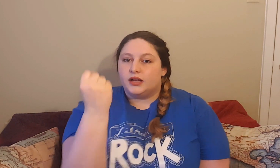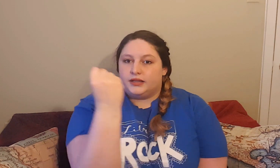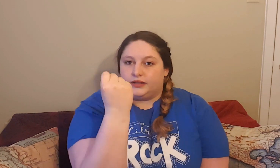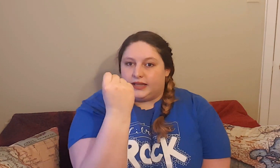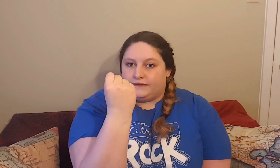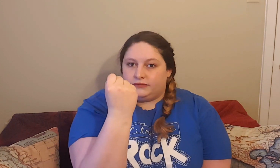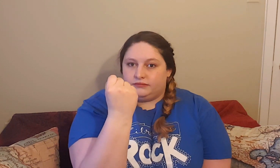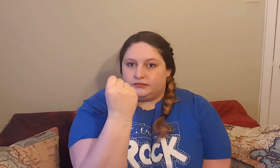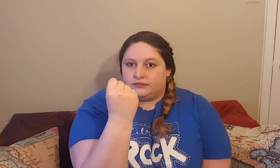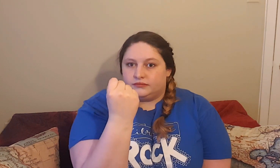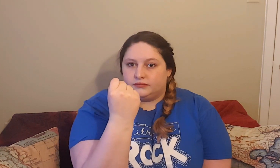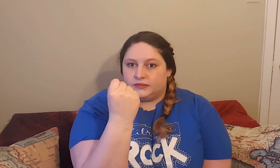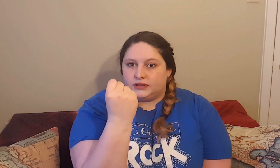And now 11,